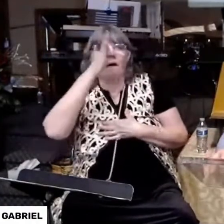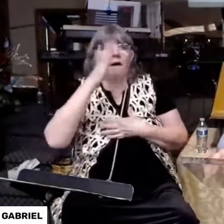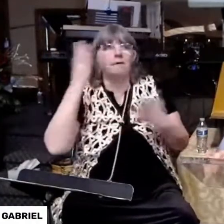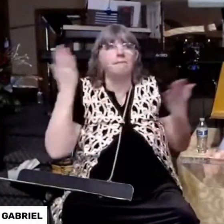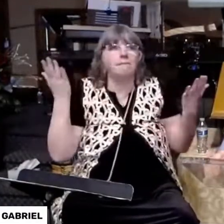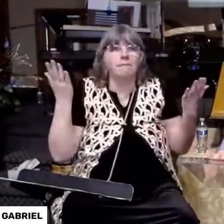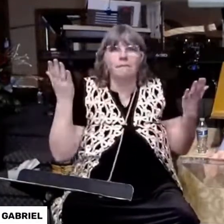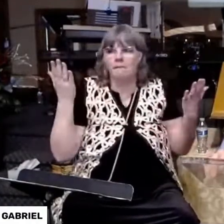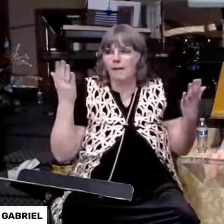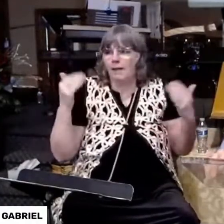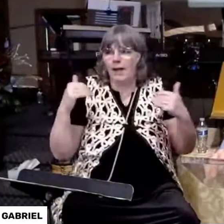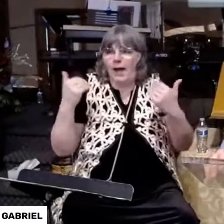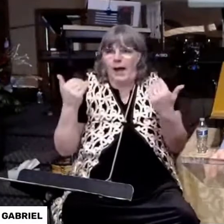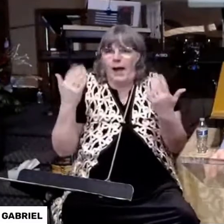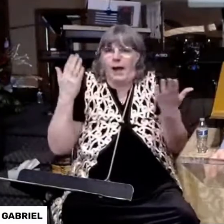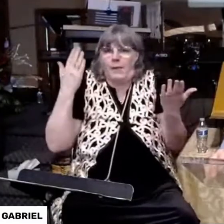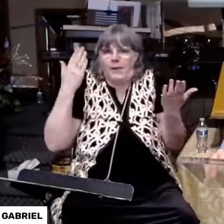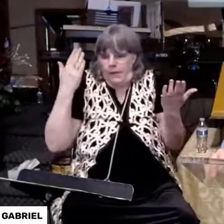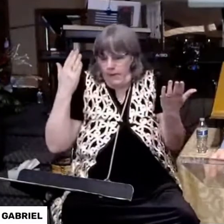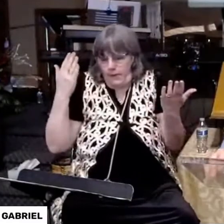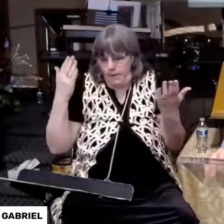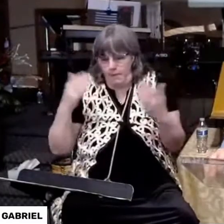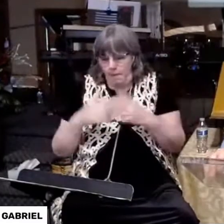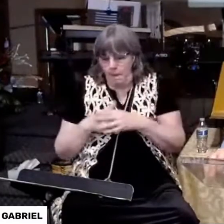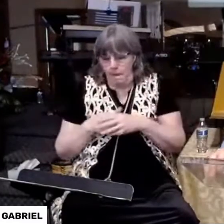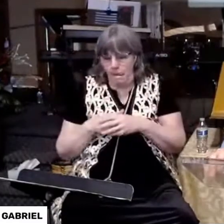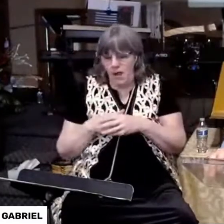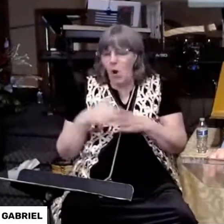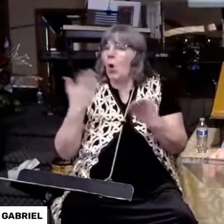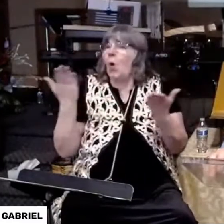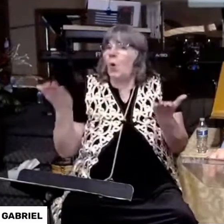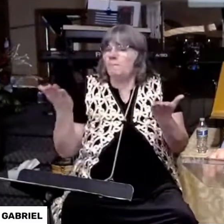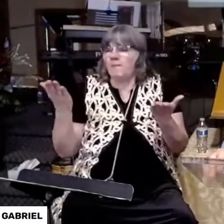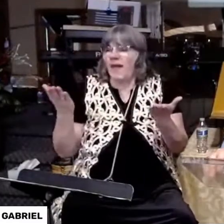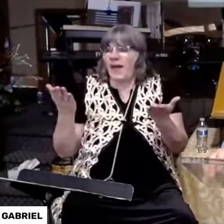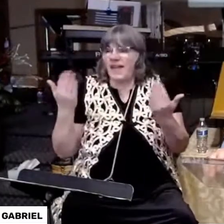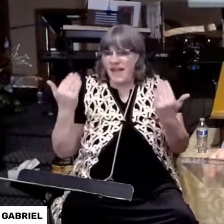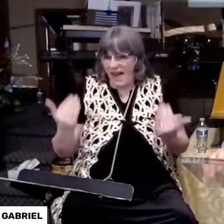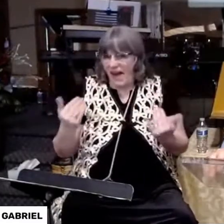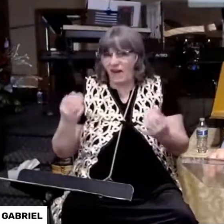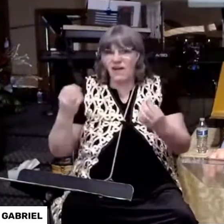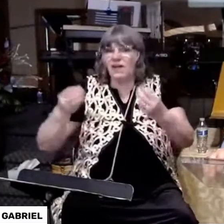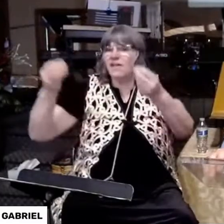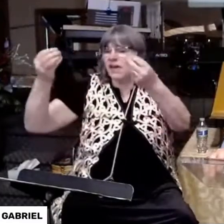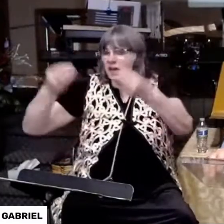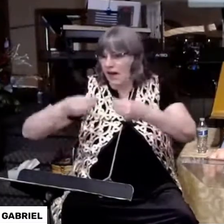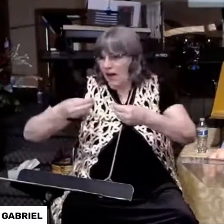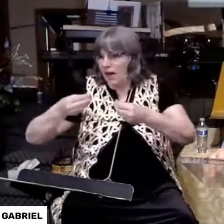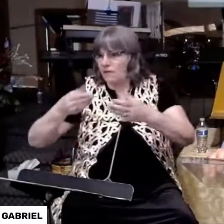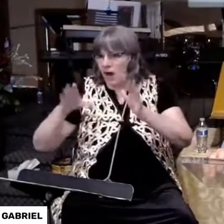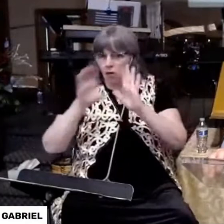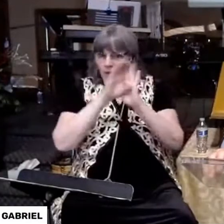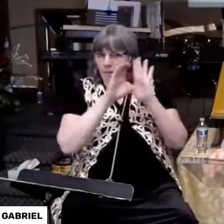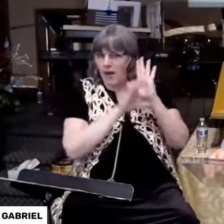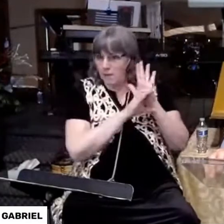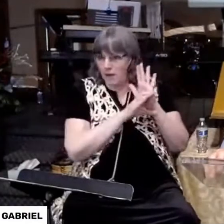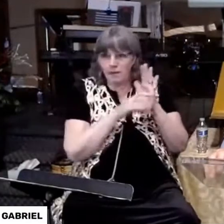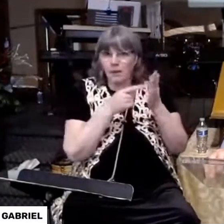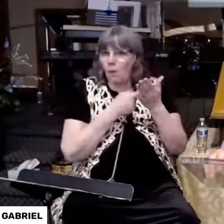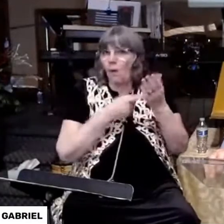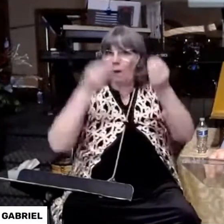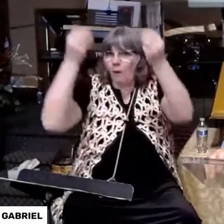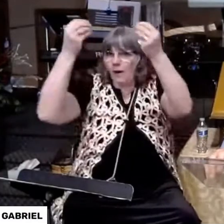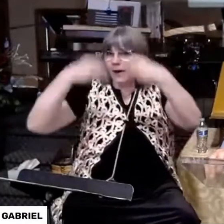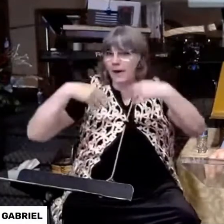our notion of knowledge, ignorance, ours and that of others,